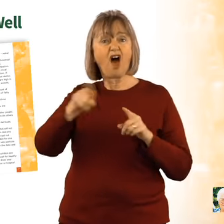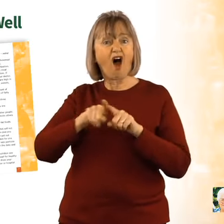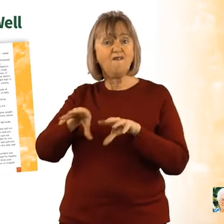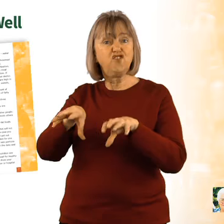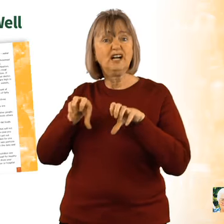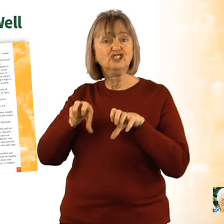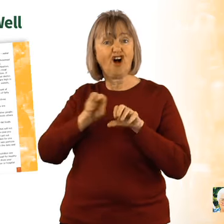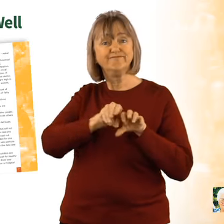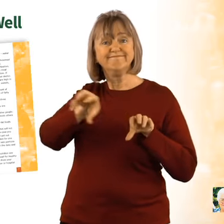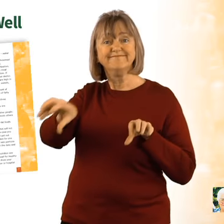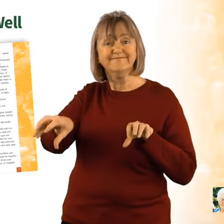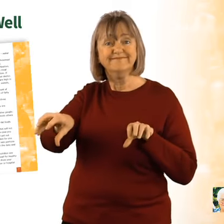portions and freeze.